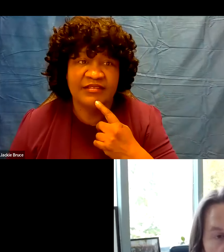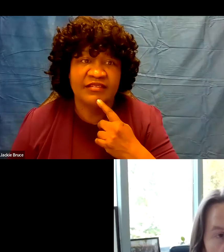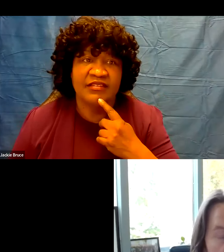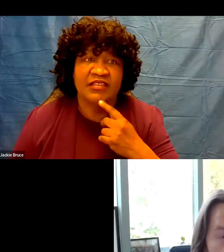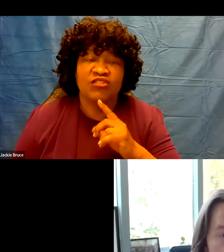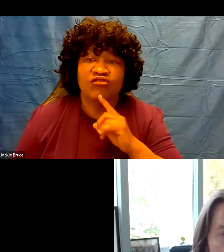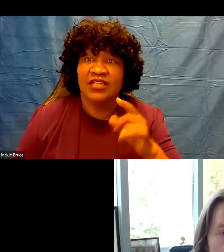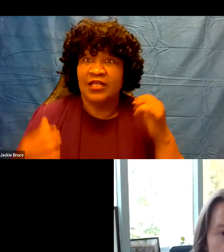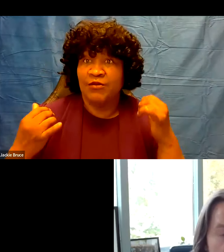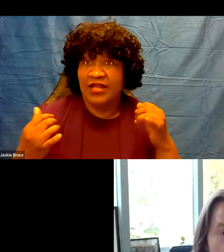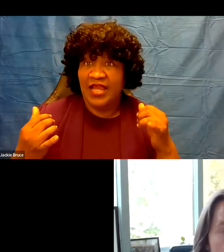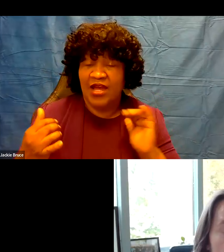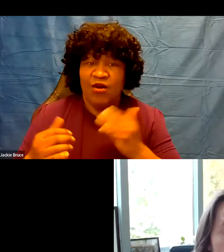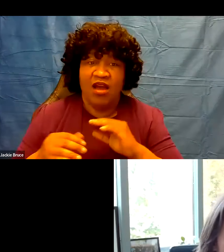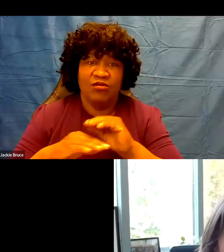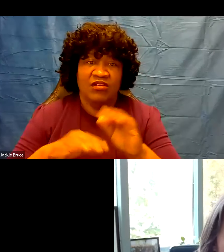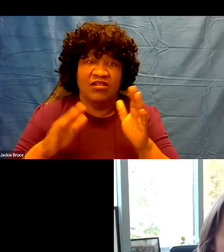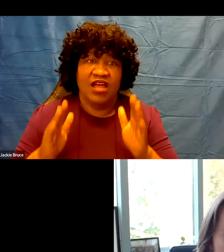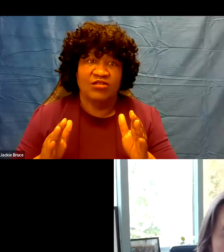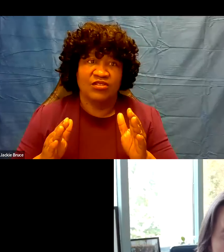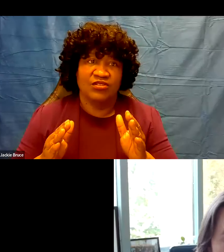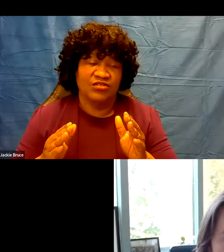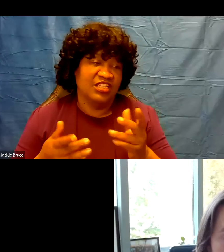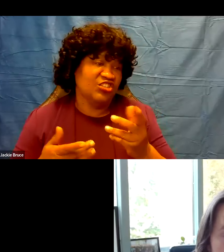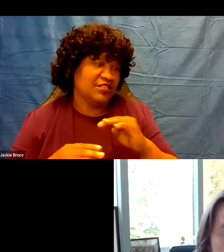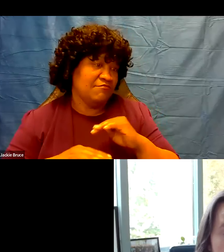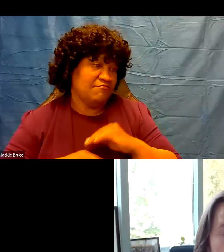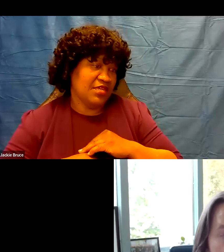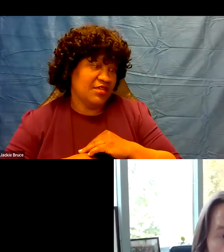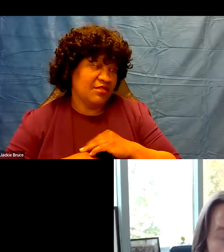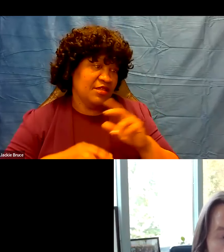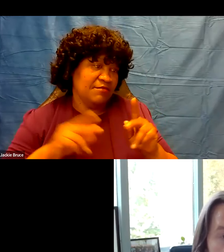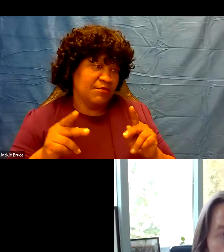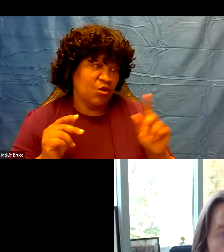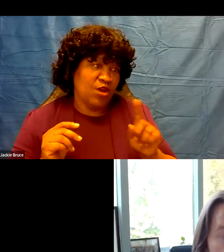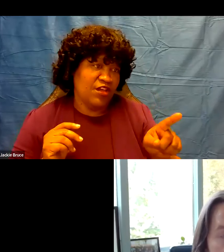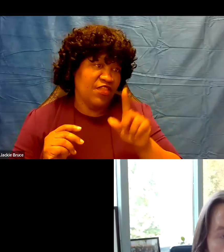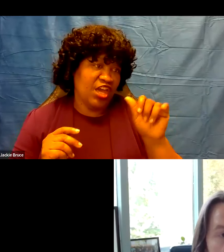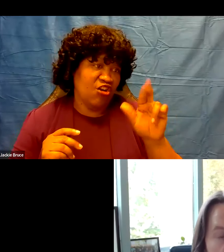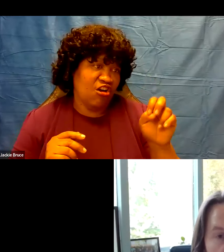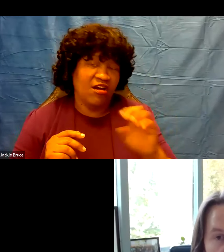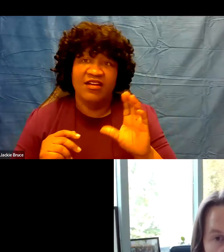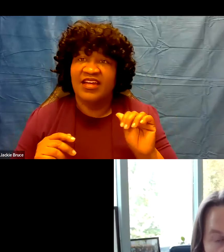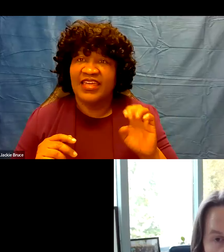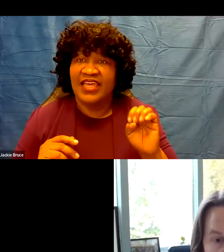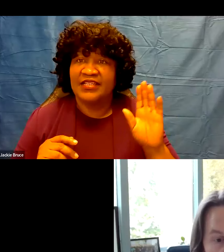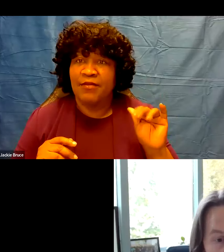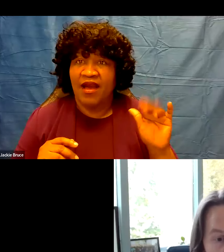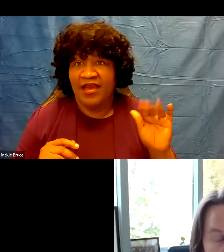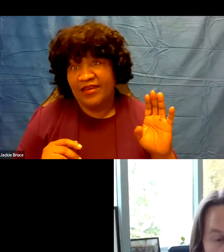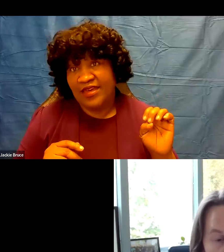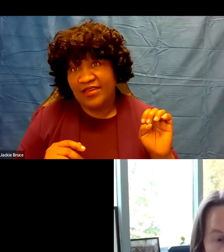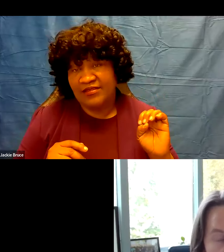really right now our counselors they're meeting people where they're at. It's a case-by-case basis, and they're very familiar with the fact